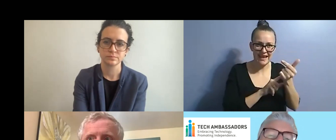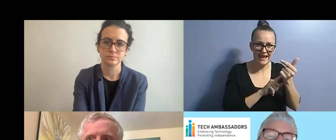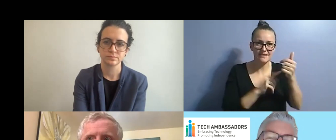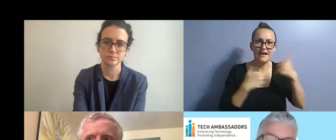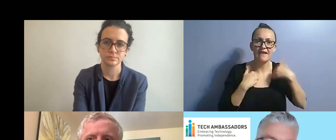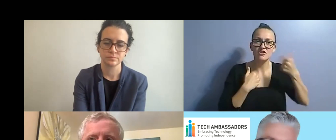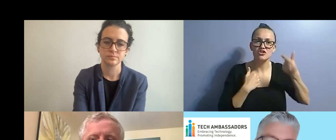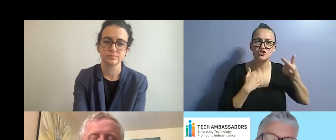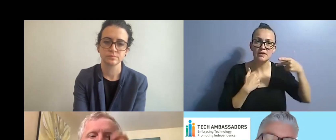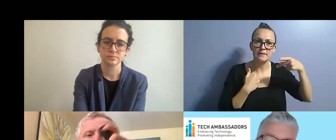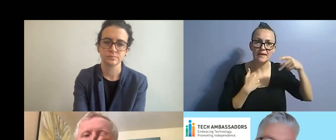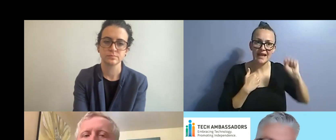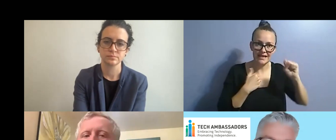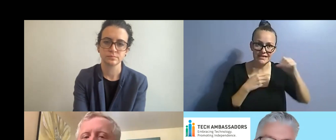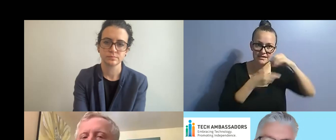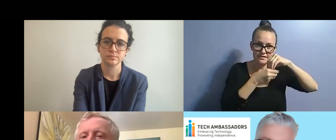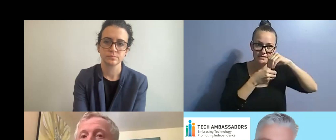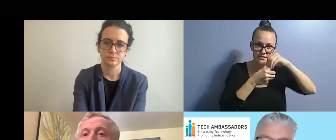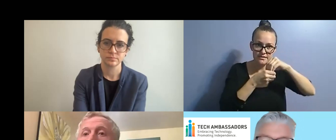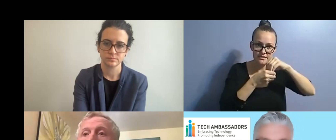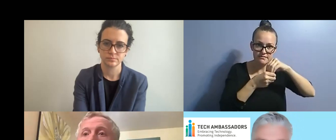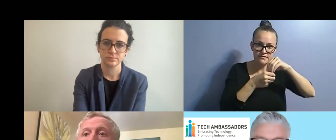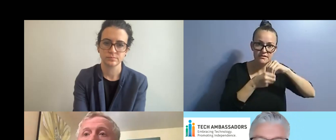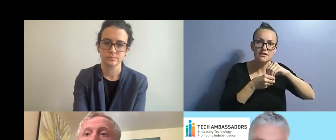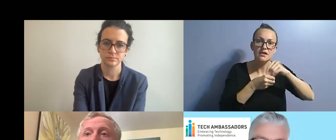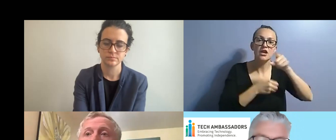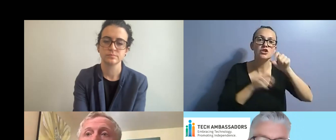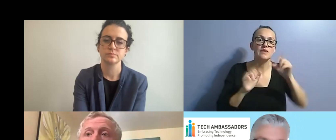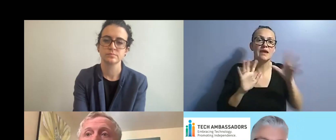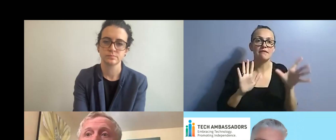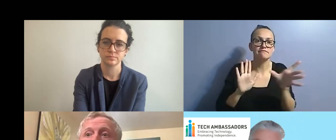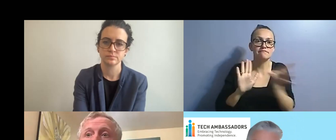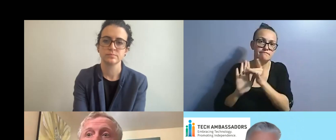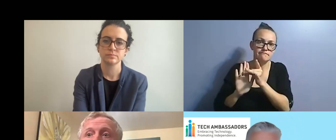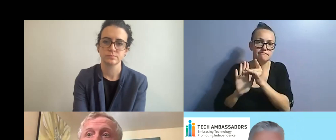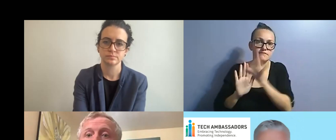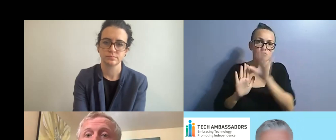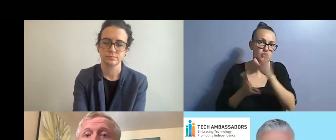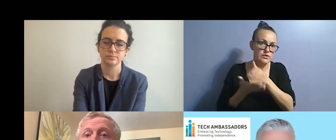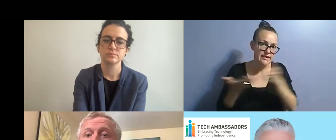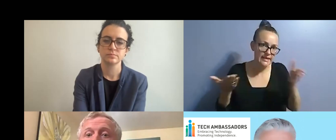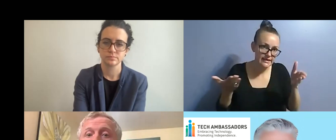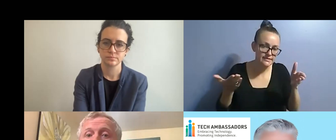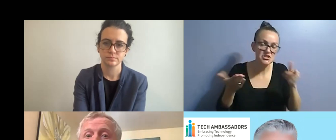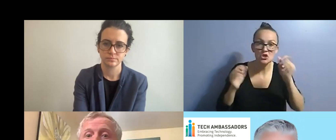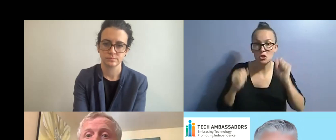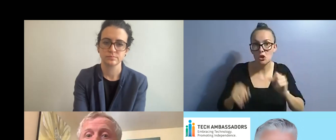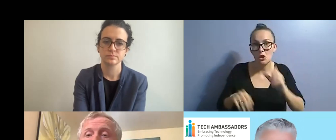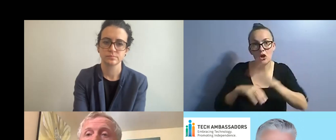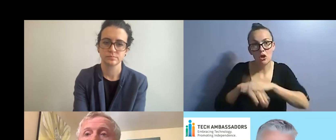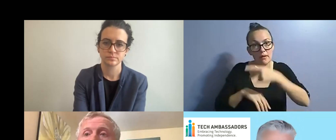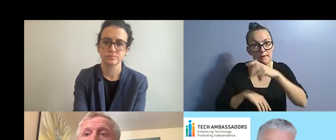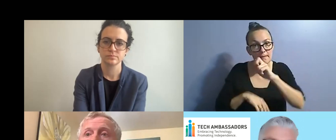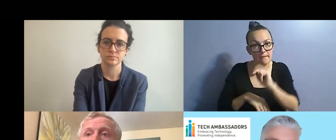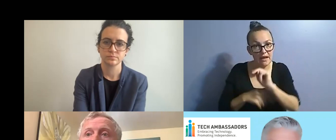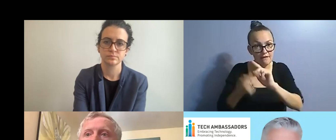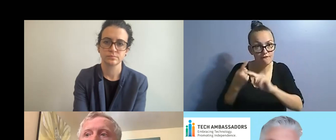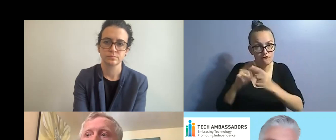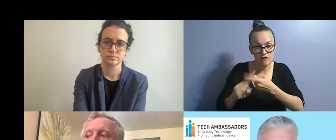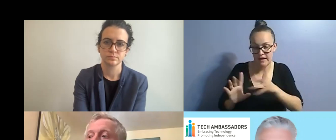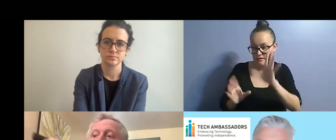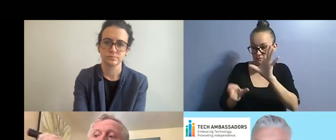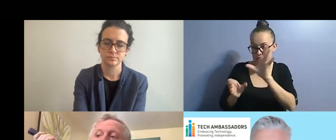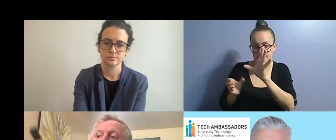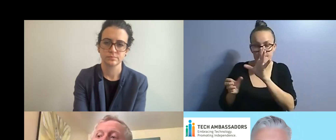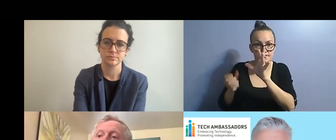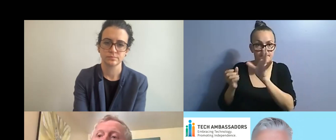tags. And you could connect the GPS tag to the pin friend and